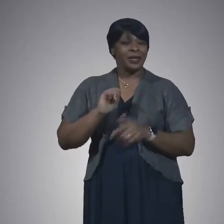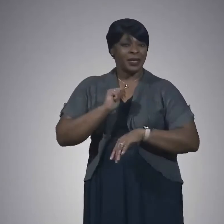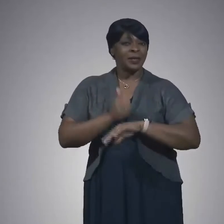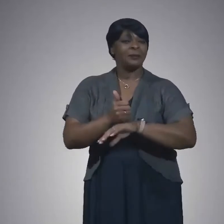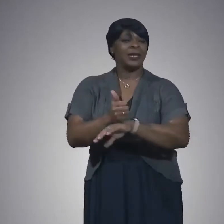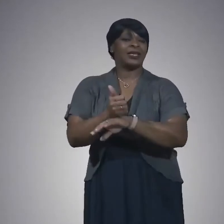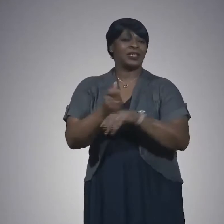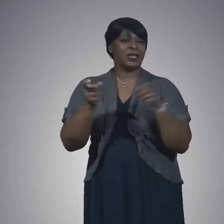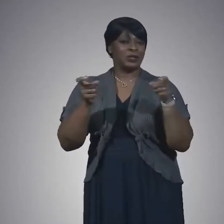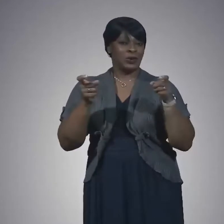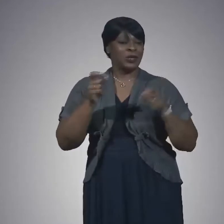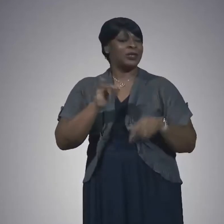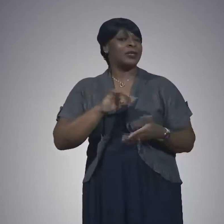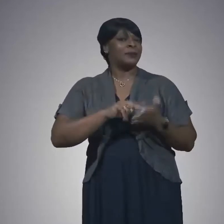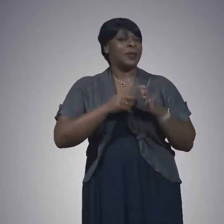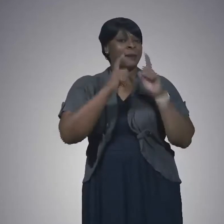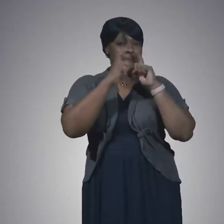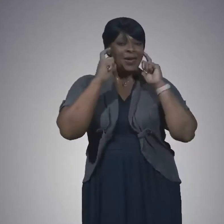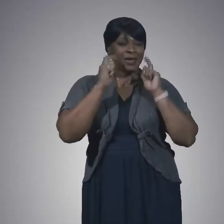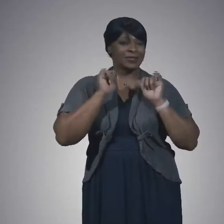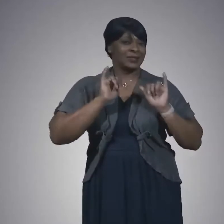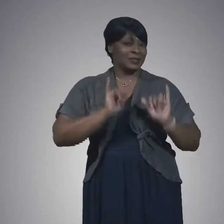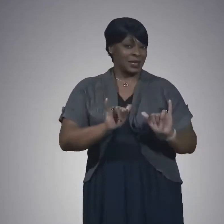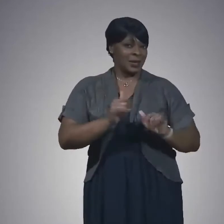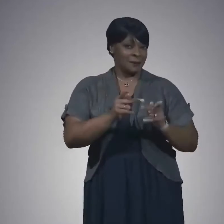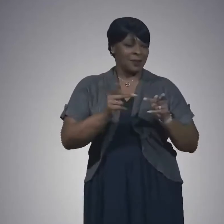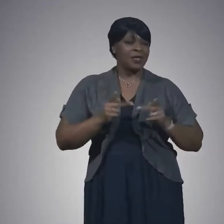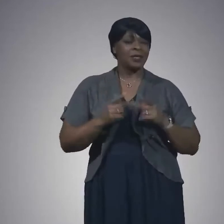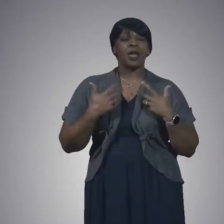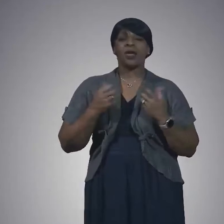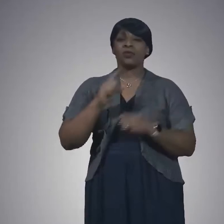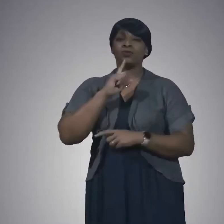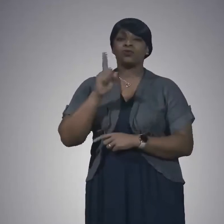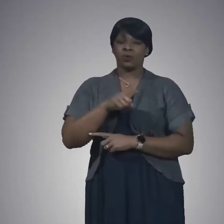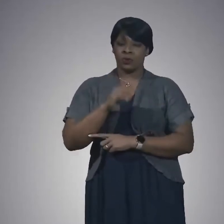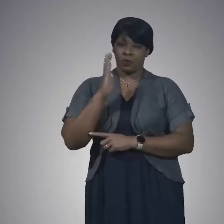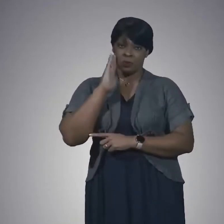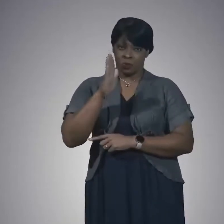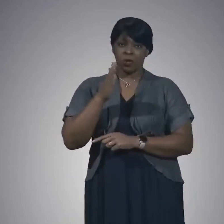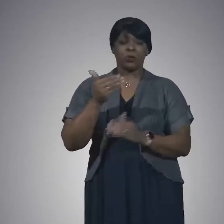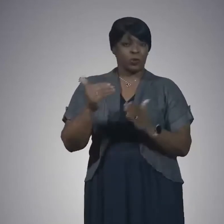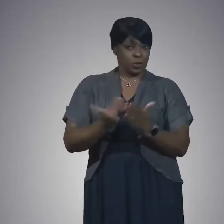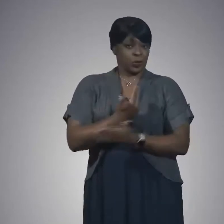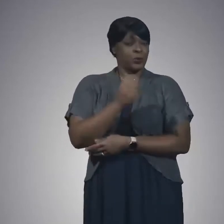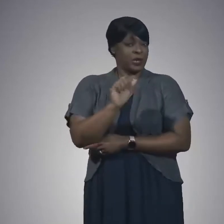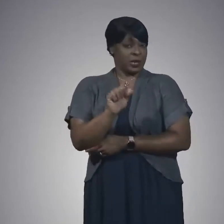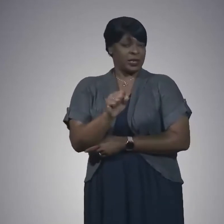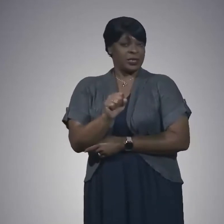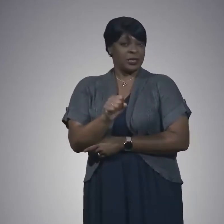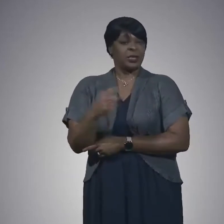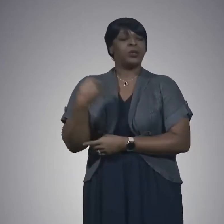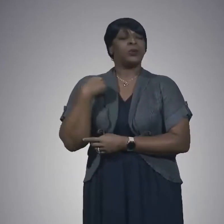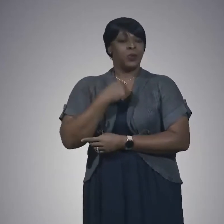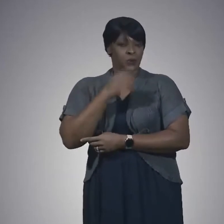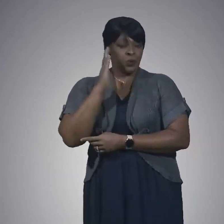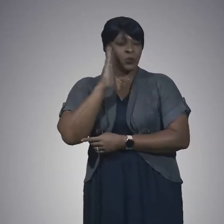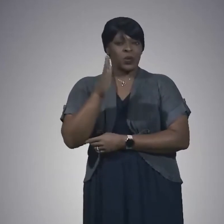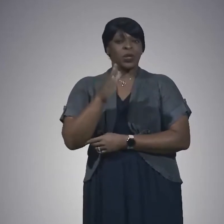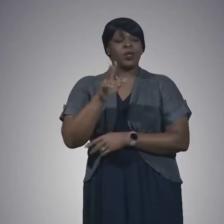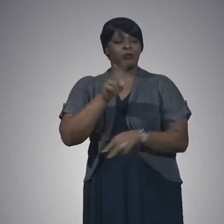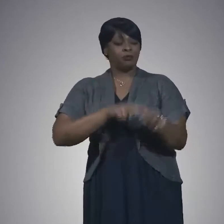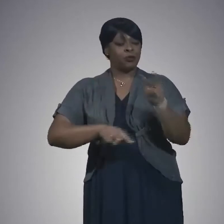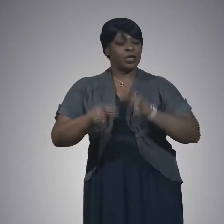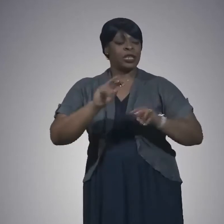includes keeping masking in place. The health directive will be renewed, and we will be looking